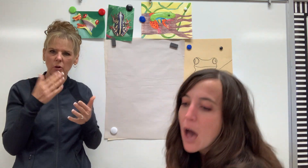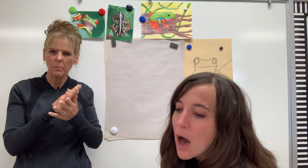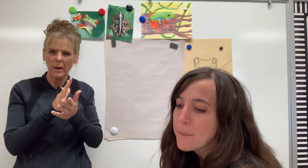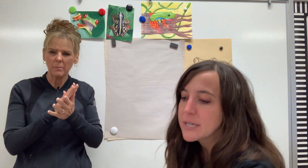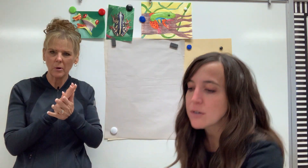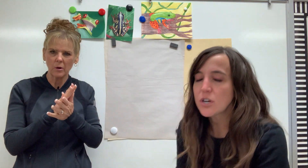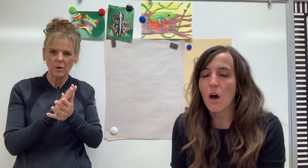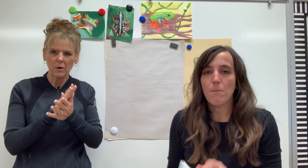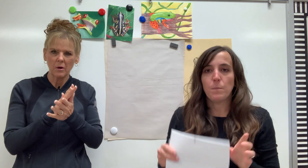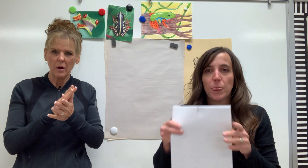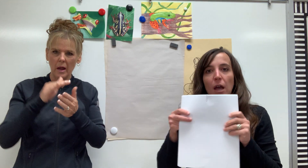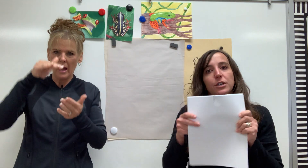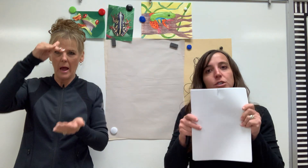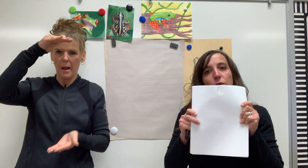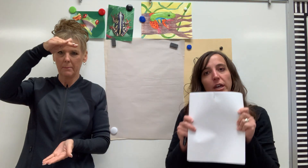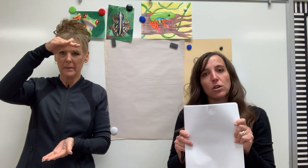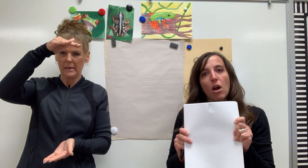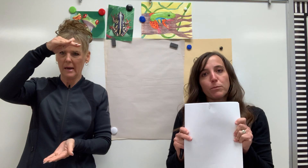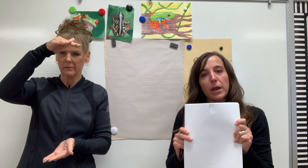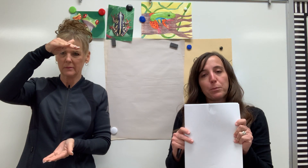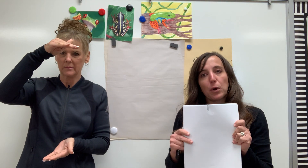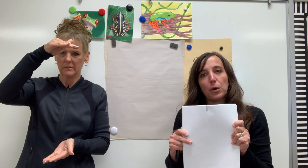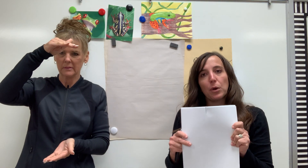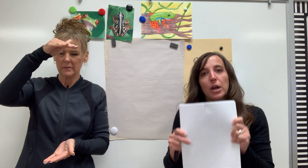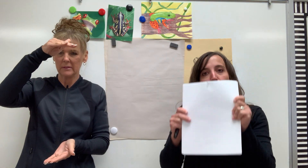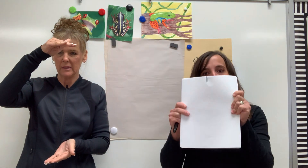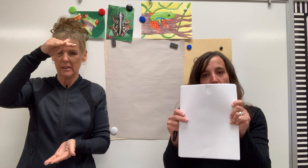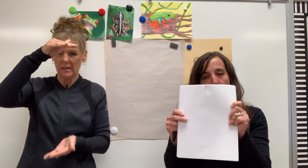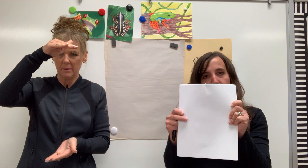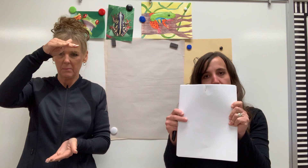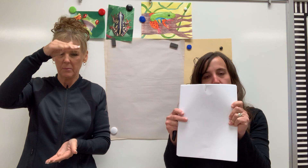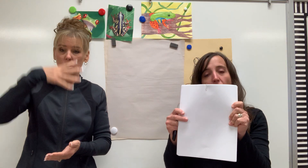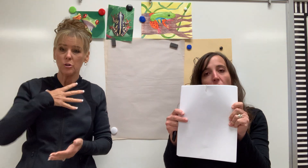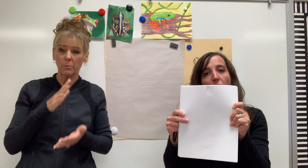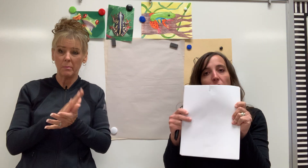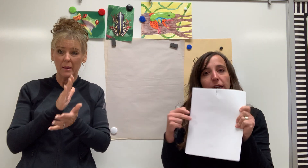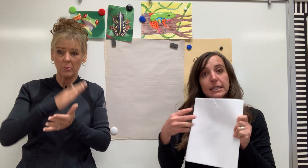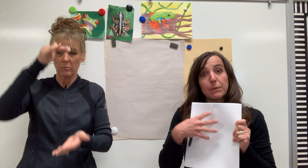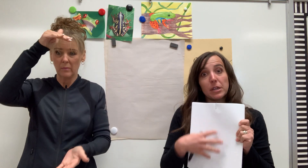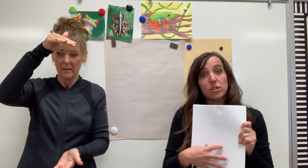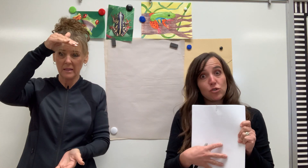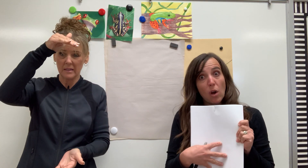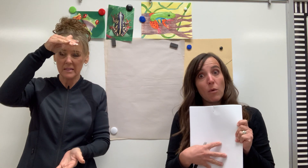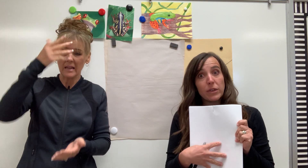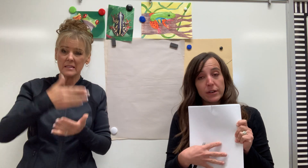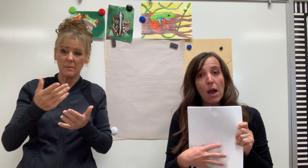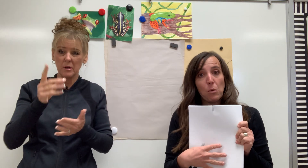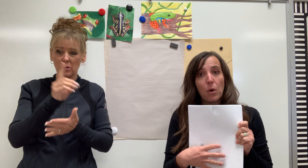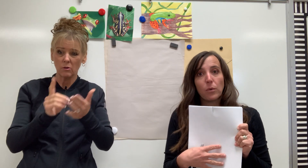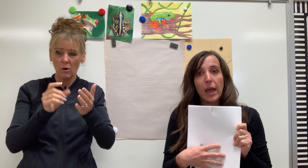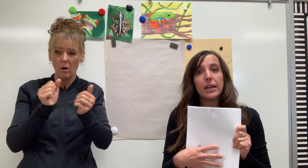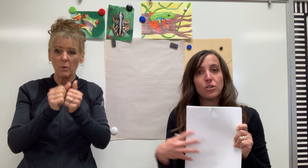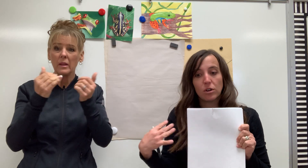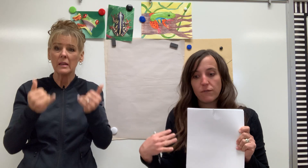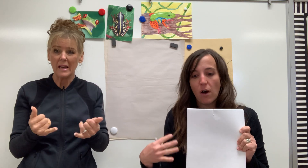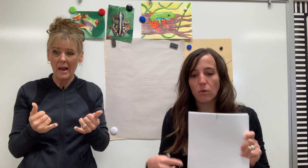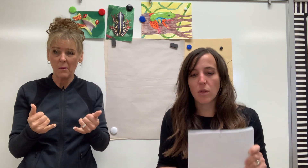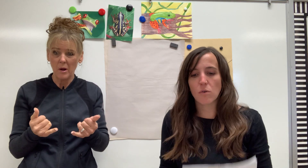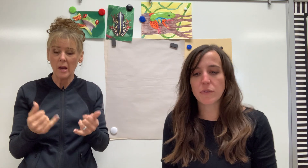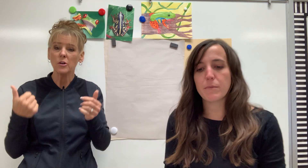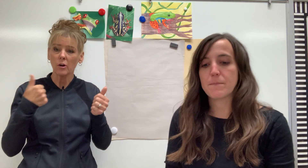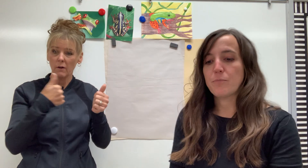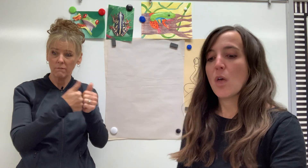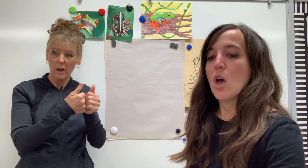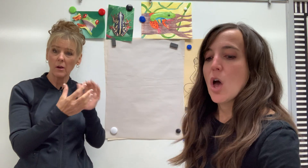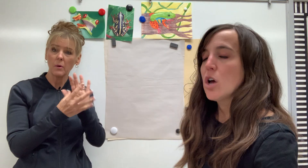guys, up and down tall. So get your art paper, put it up and down tall, and get something to draw with now, okay? And you're gonna follow